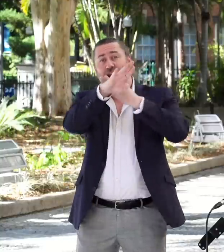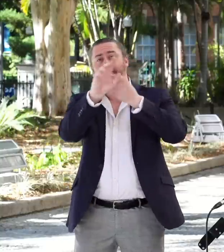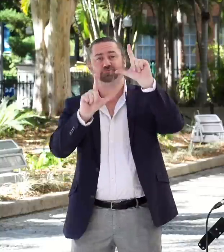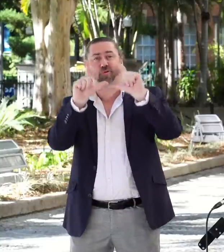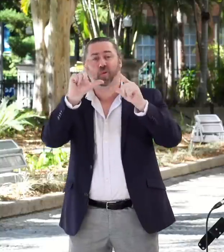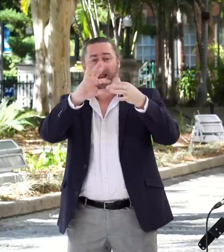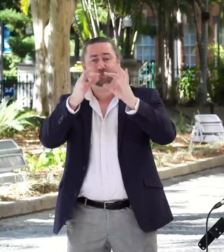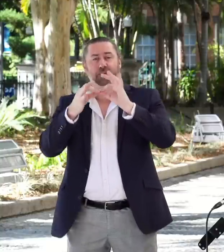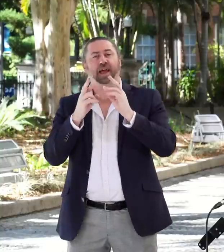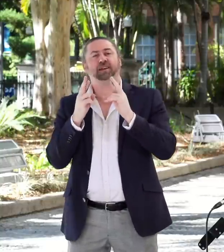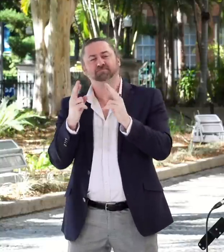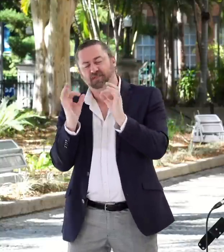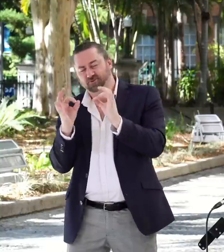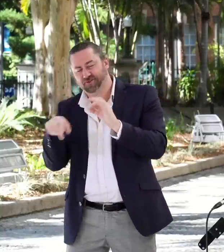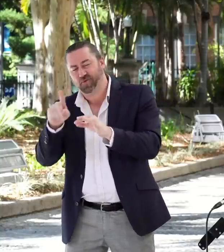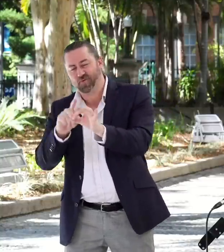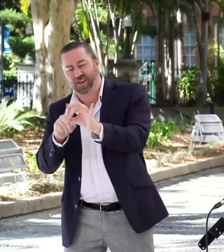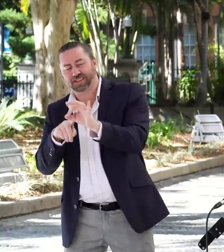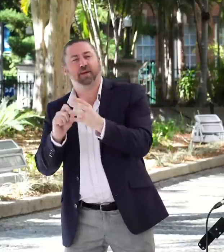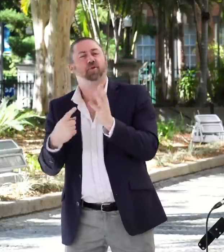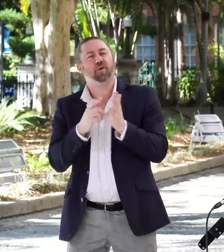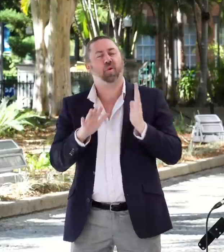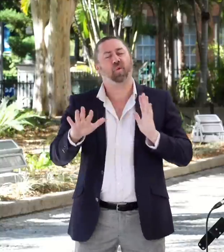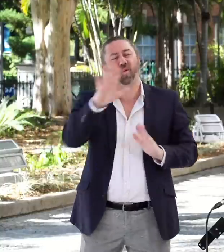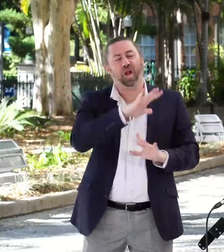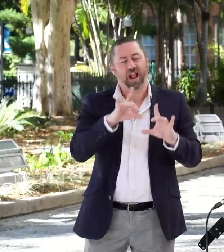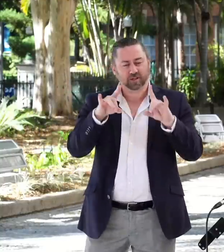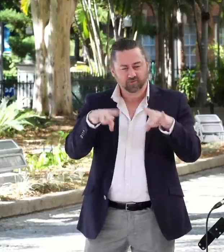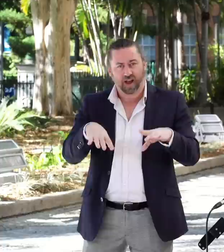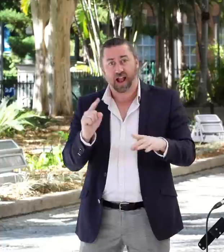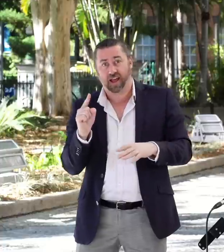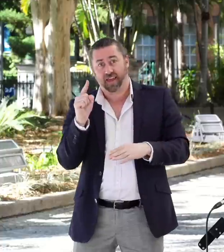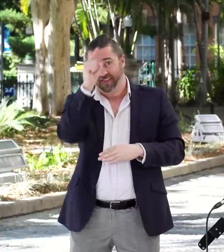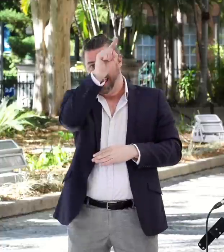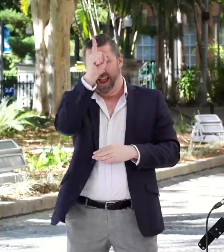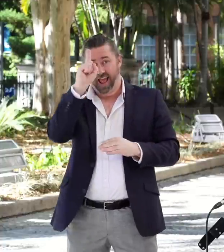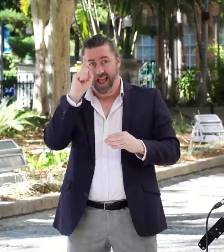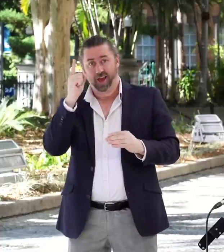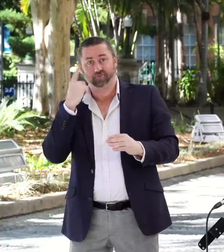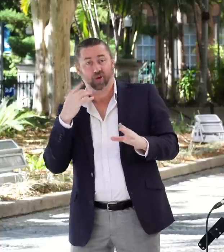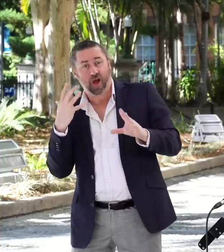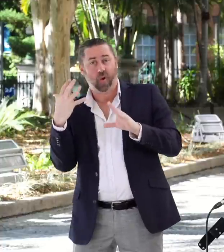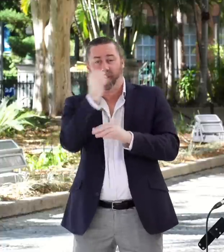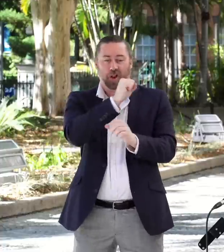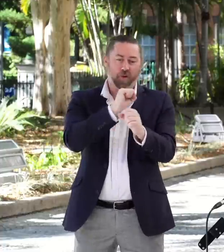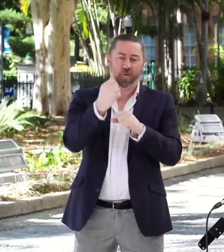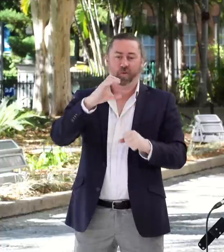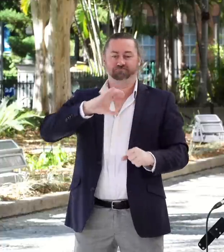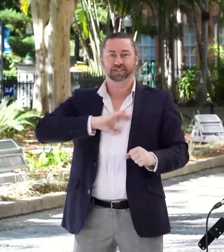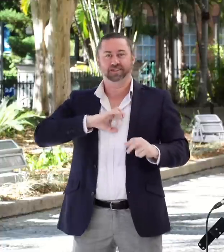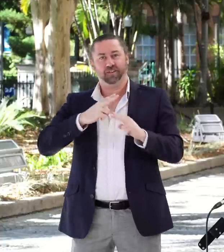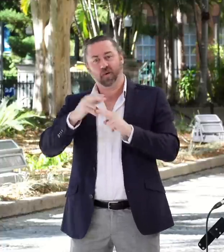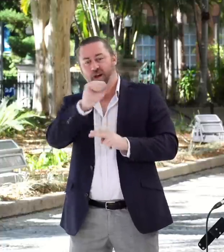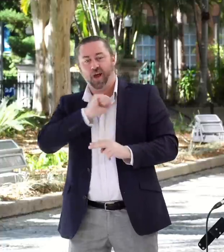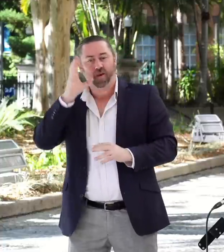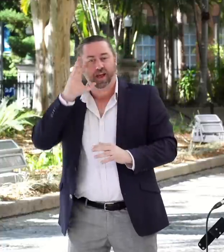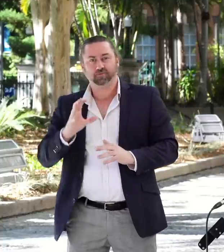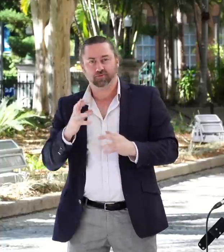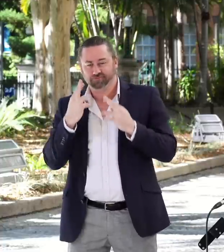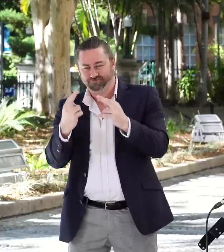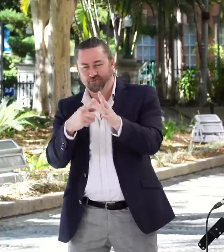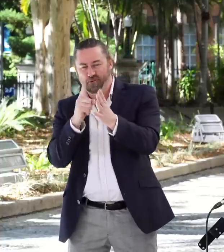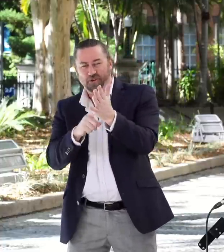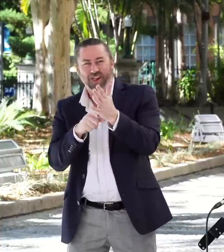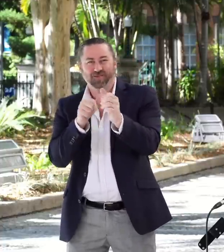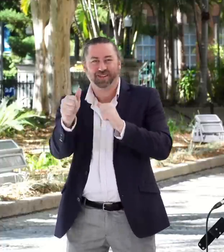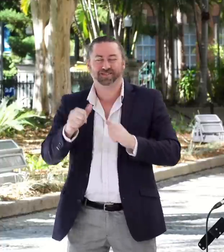those from Queensland, but of course all Australian Olympians who are over in Tokyo right now competing. We wish them all the best going forward. And